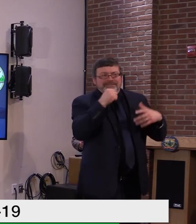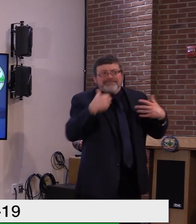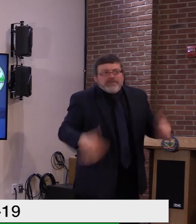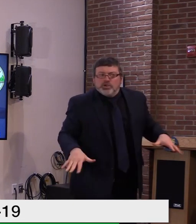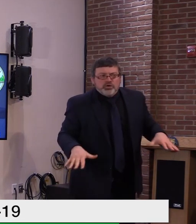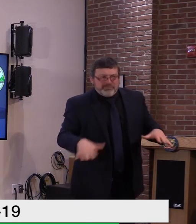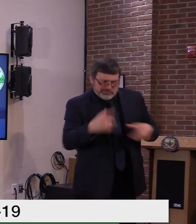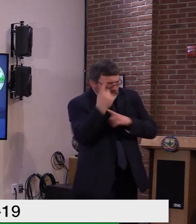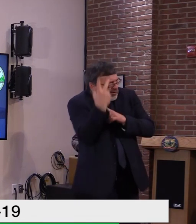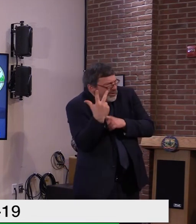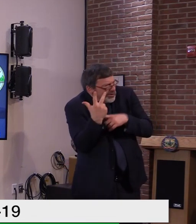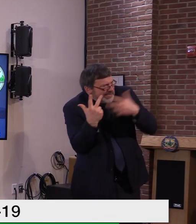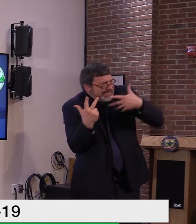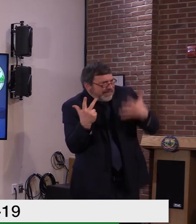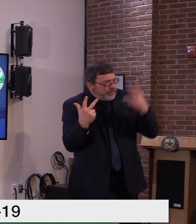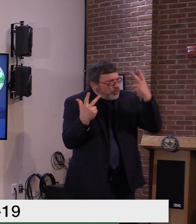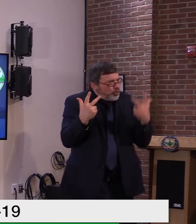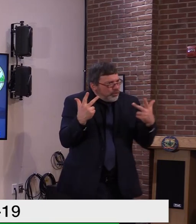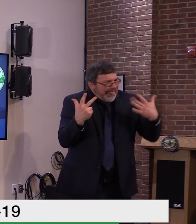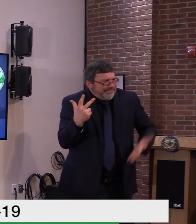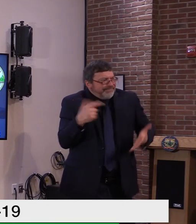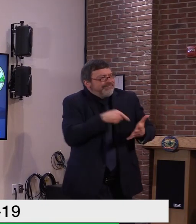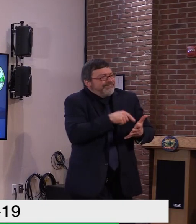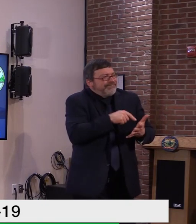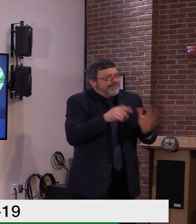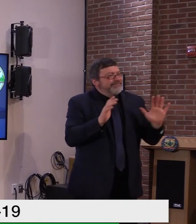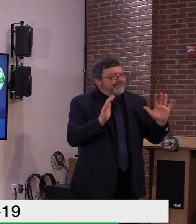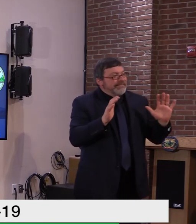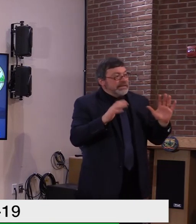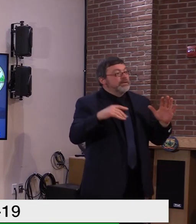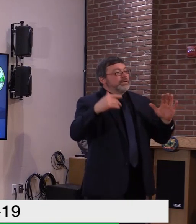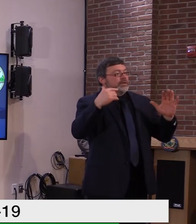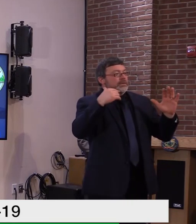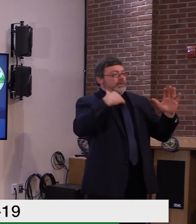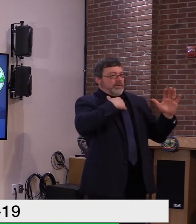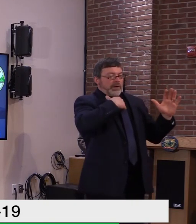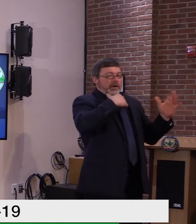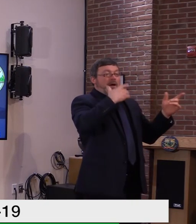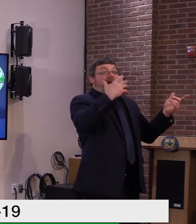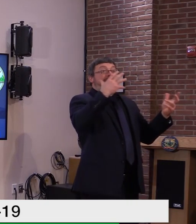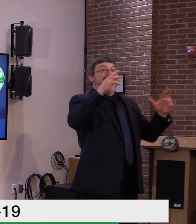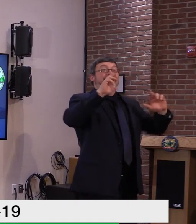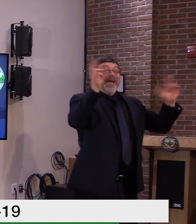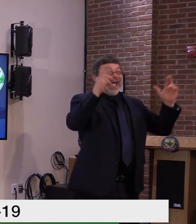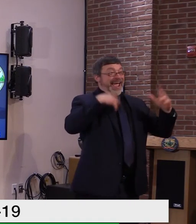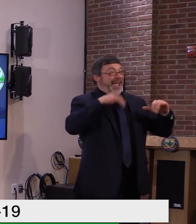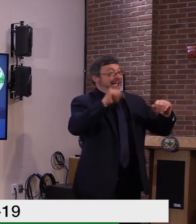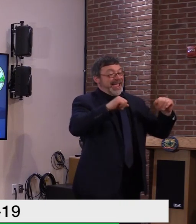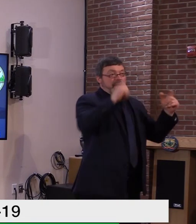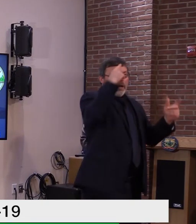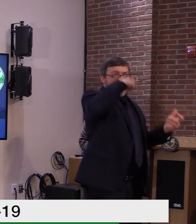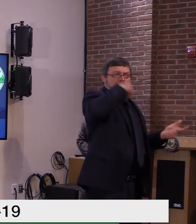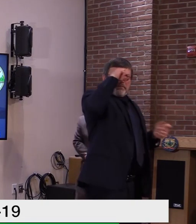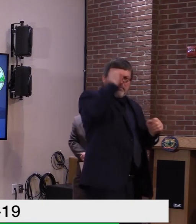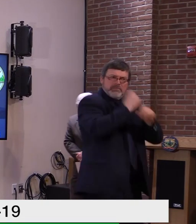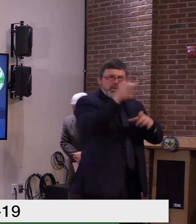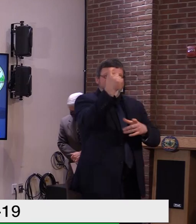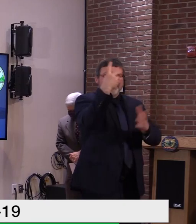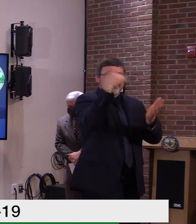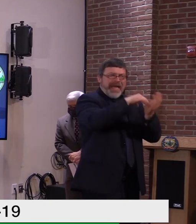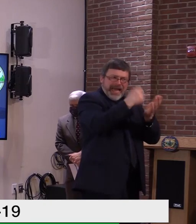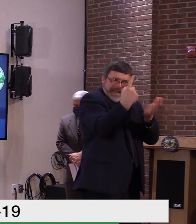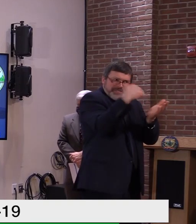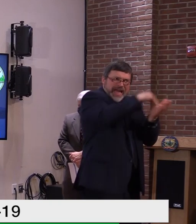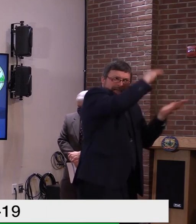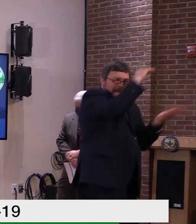vaccines we're receiving, it's going to take a little bit more time to inoculate all of them at this point. So I'm going to